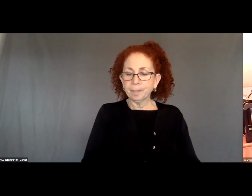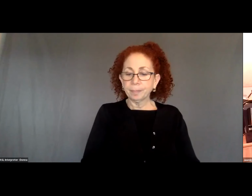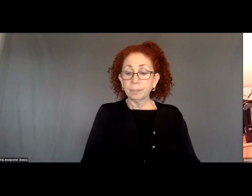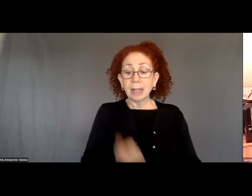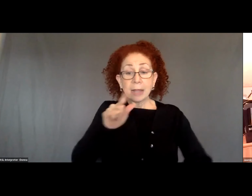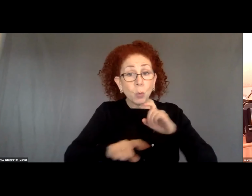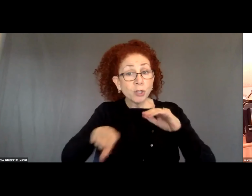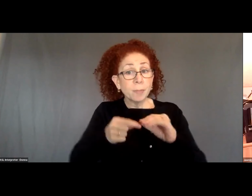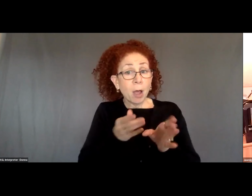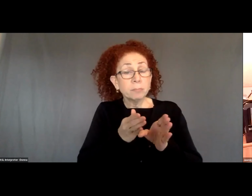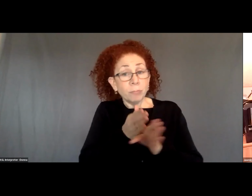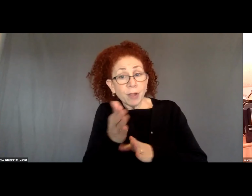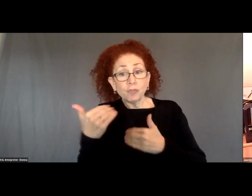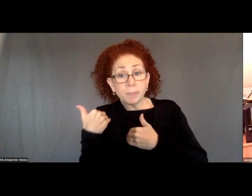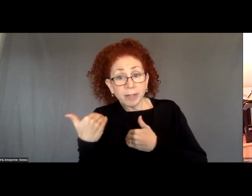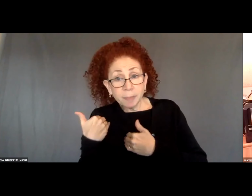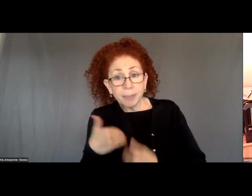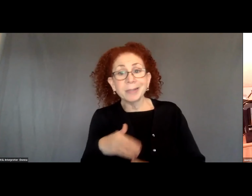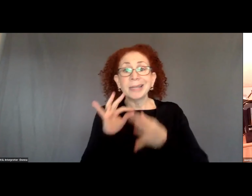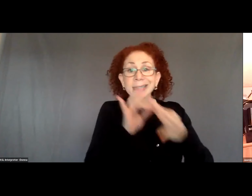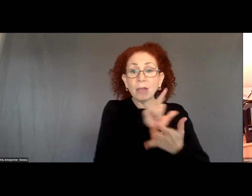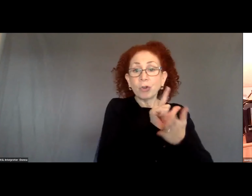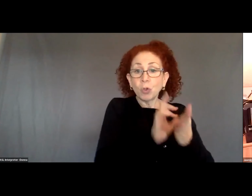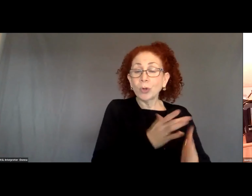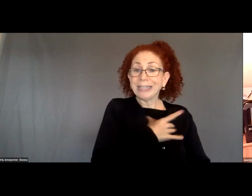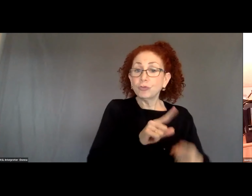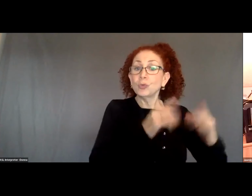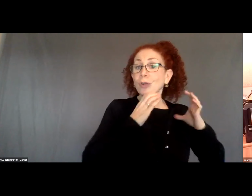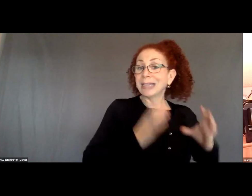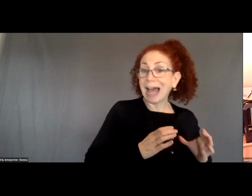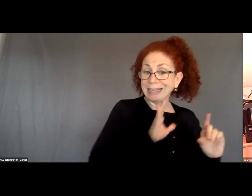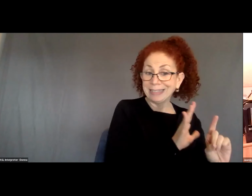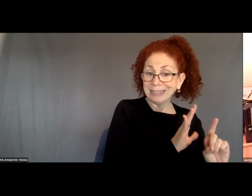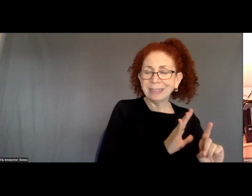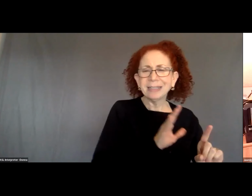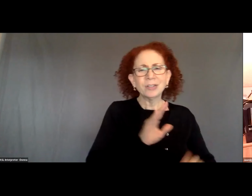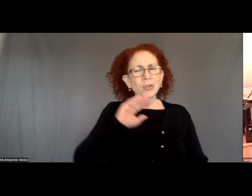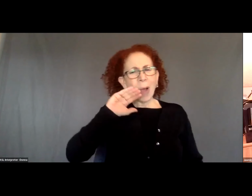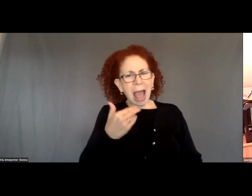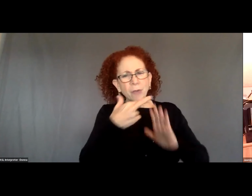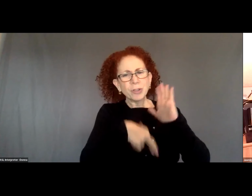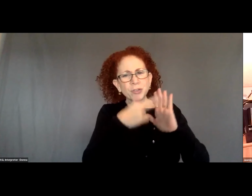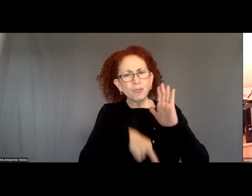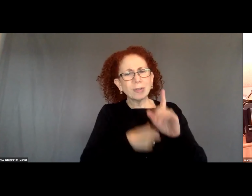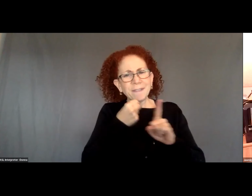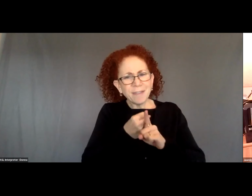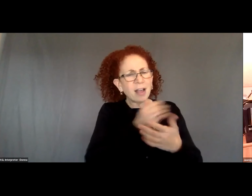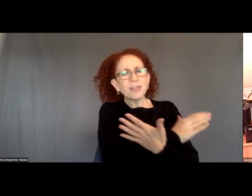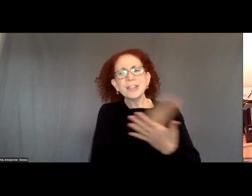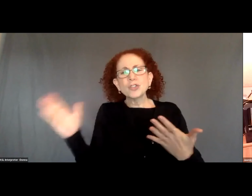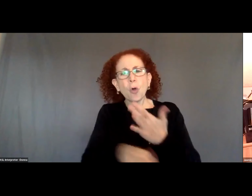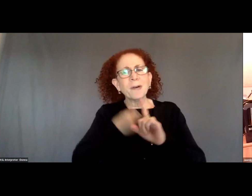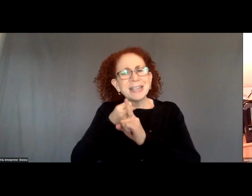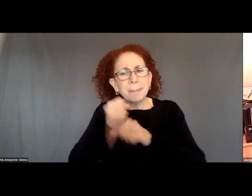professional responsibility tether a lawyer's interest to their client. How do these rules affect the scope of impact